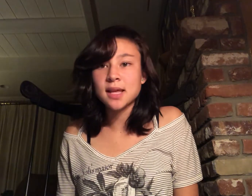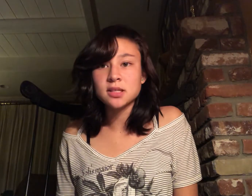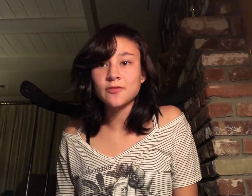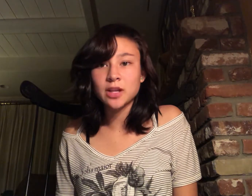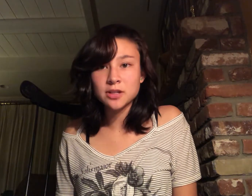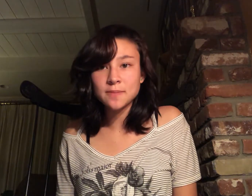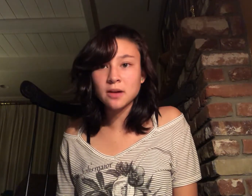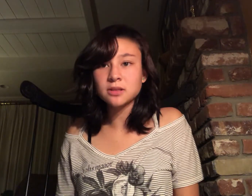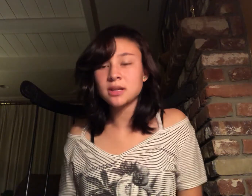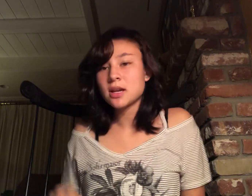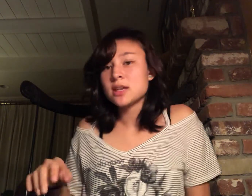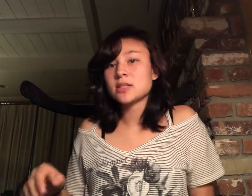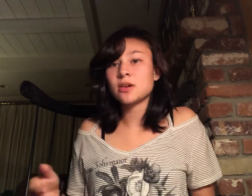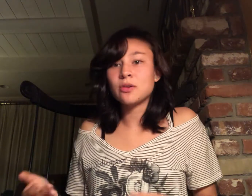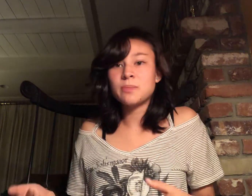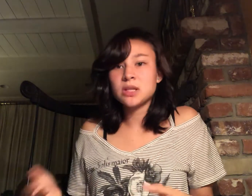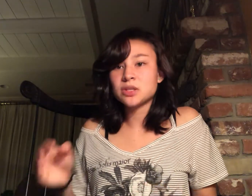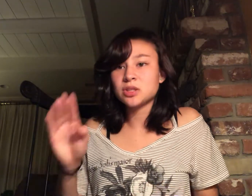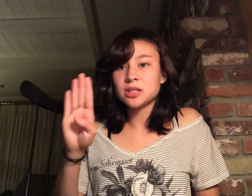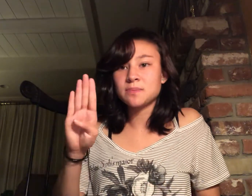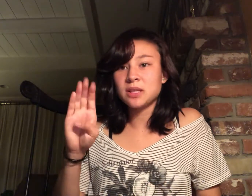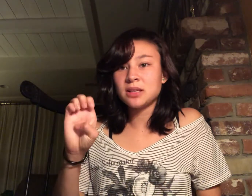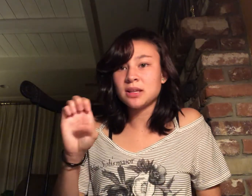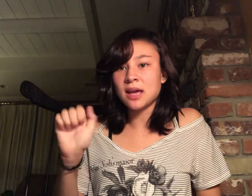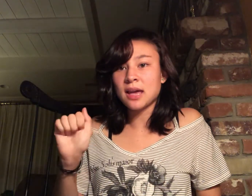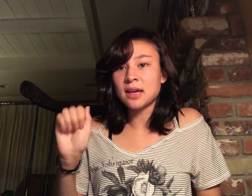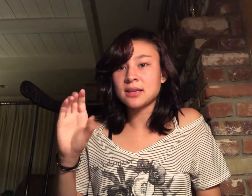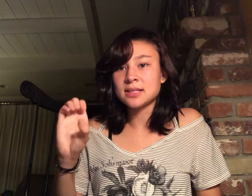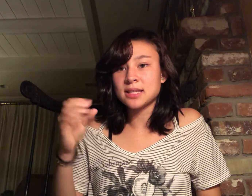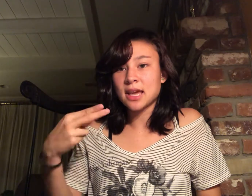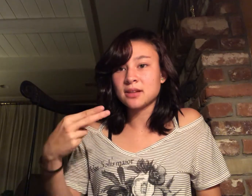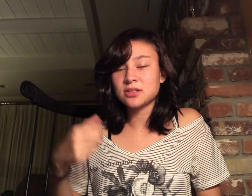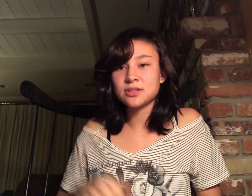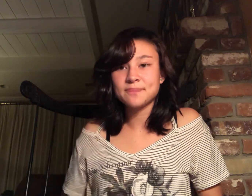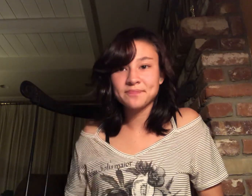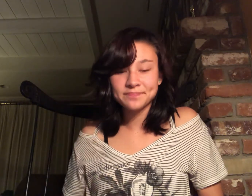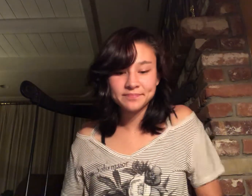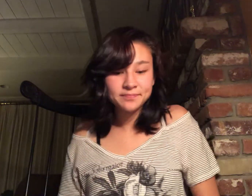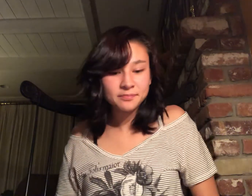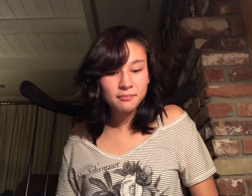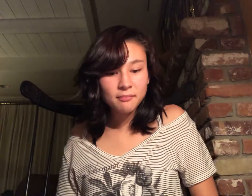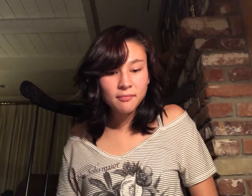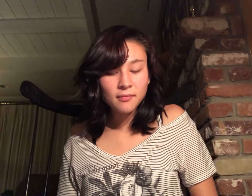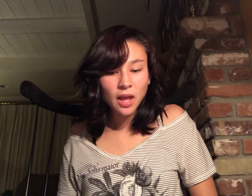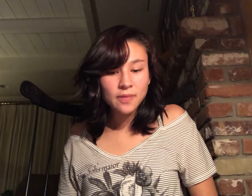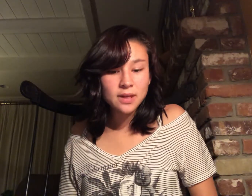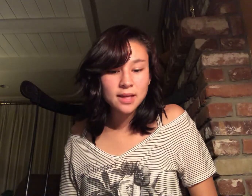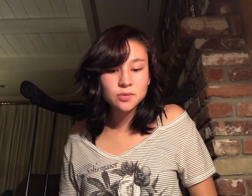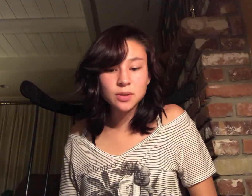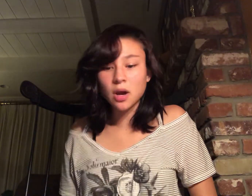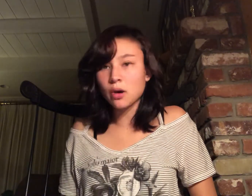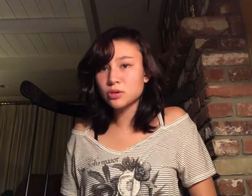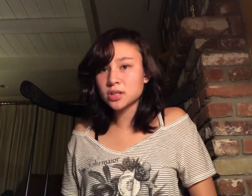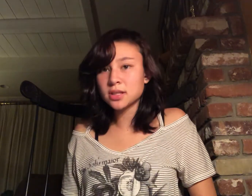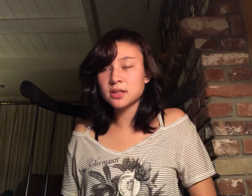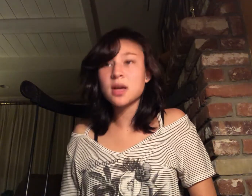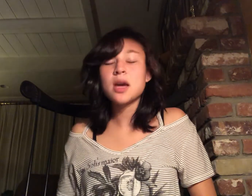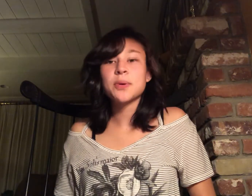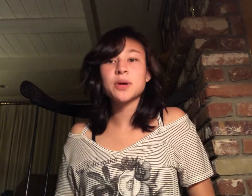it's fingerspelled. So beach is just B-E-A-C-H. The next one, ocean, we're going